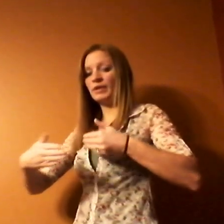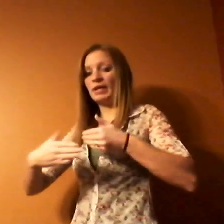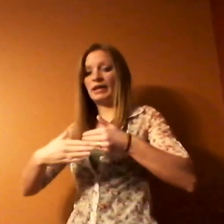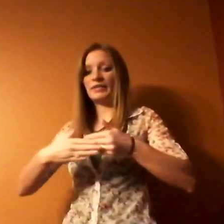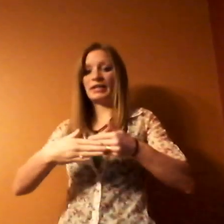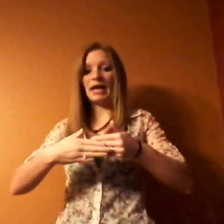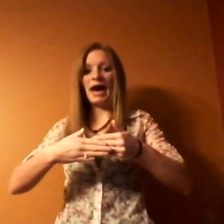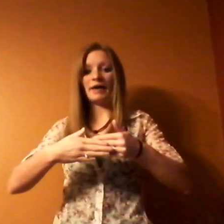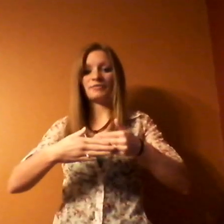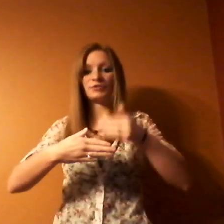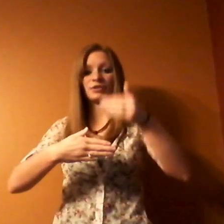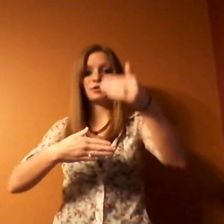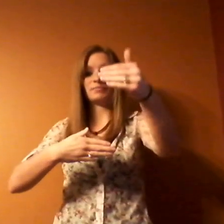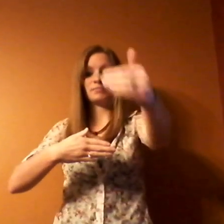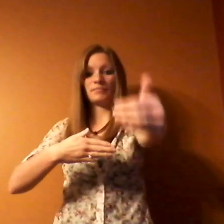and then after,